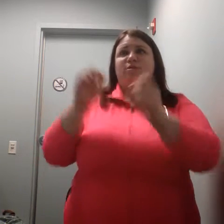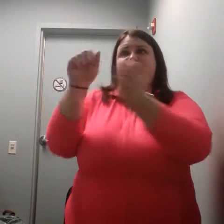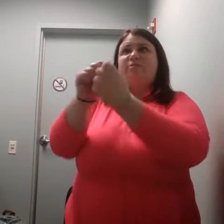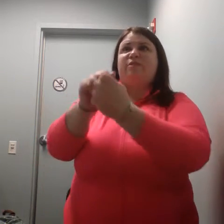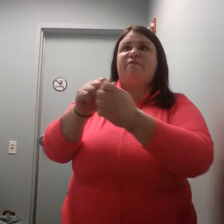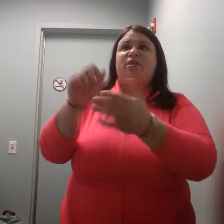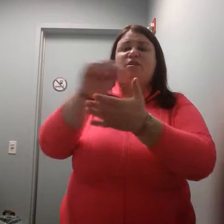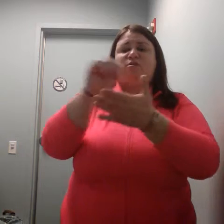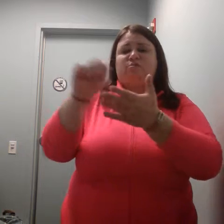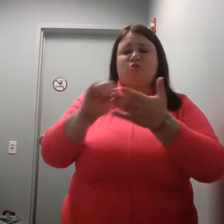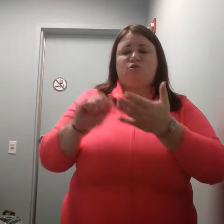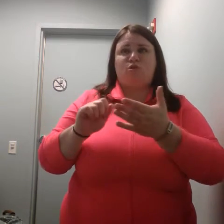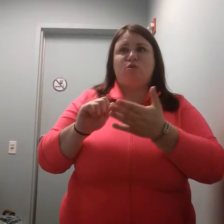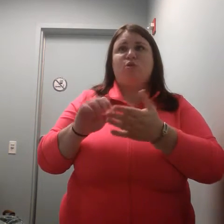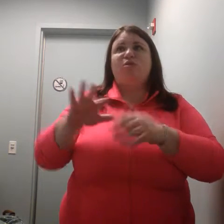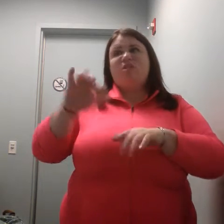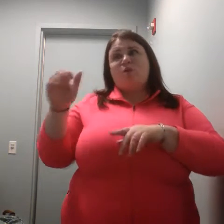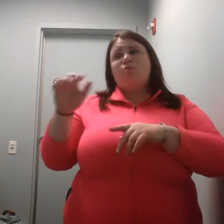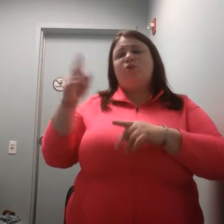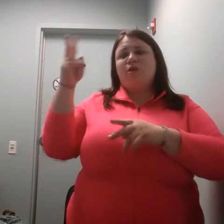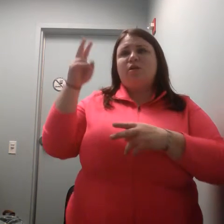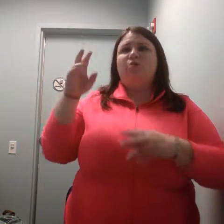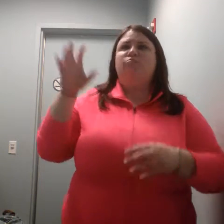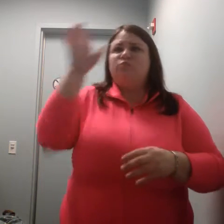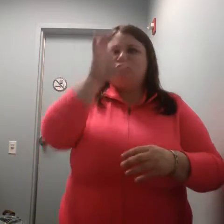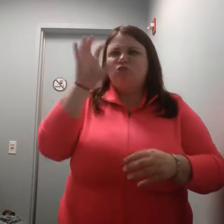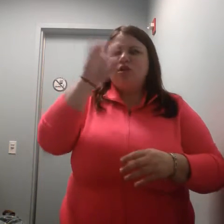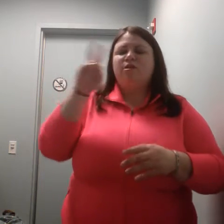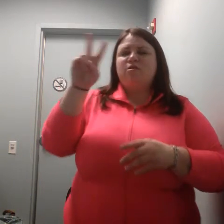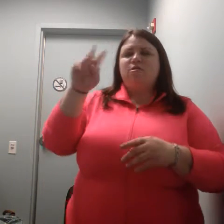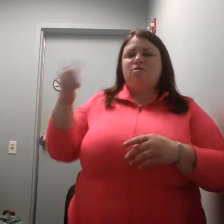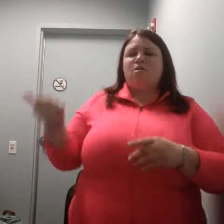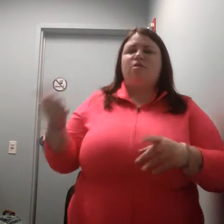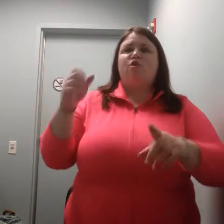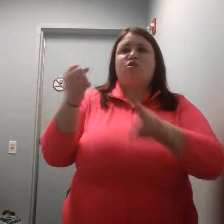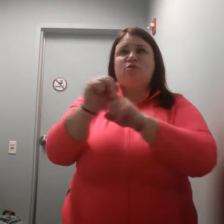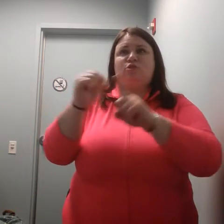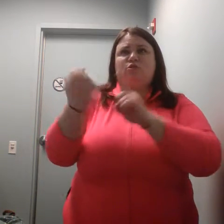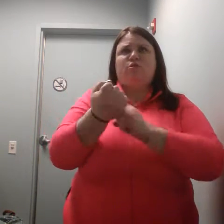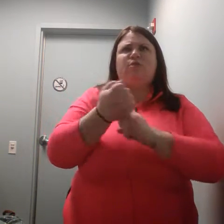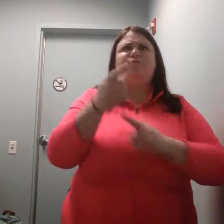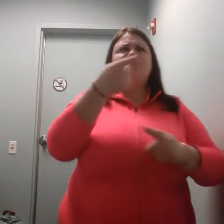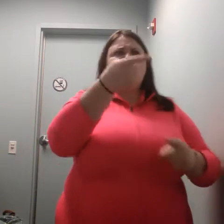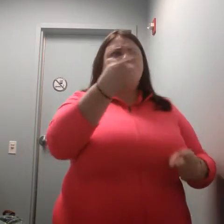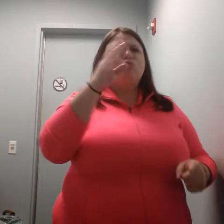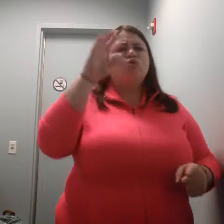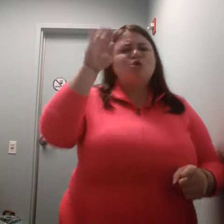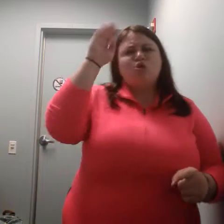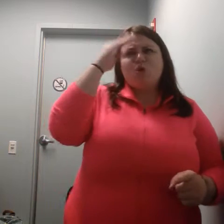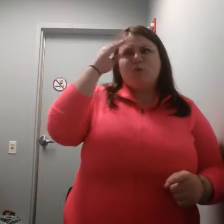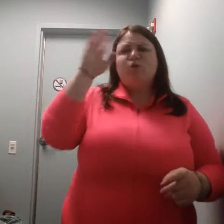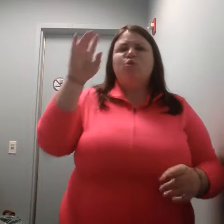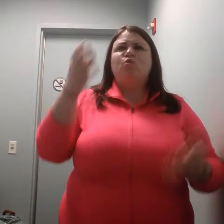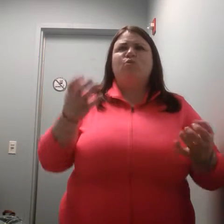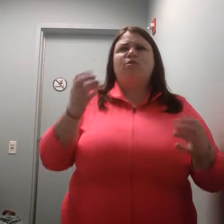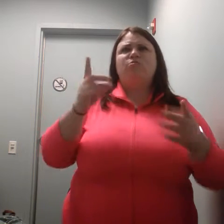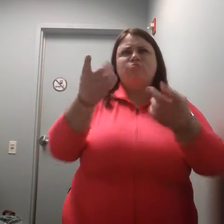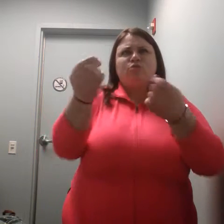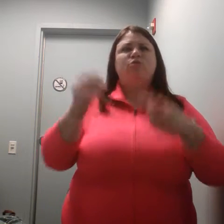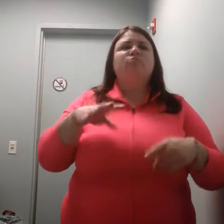let's look at another scenario. Anyone else know what they want to do? Becky, what do you want to do? Okay. Becky,